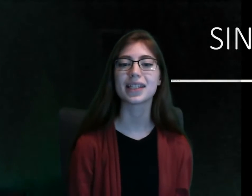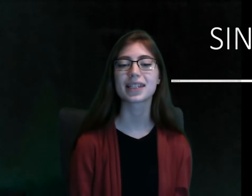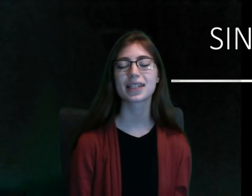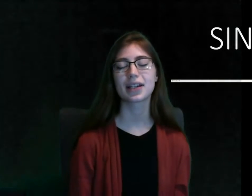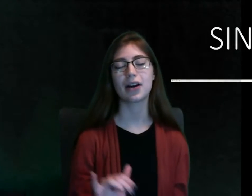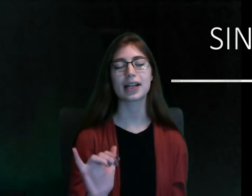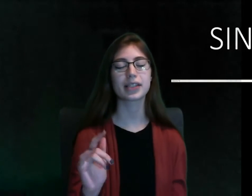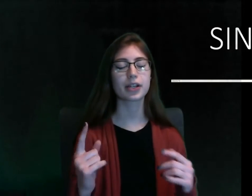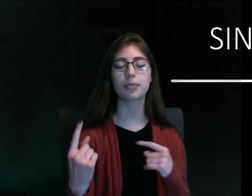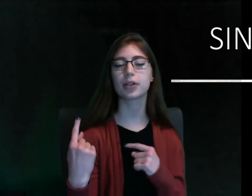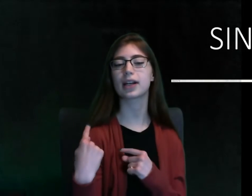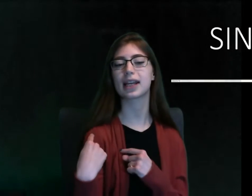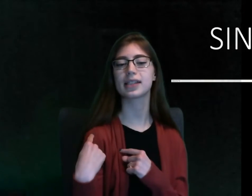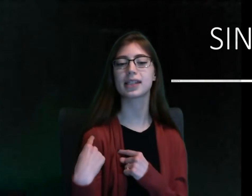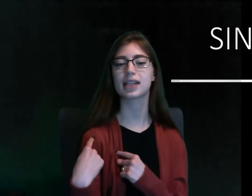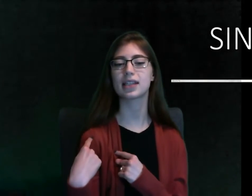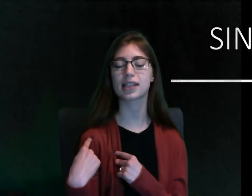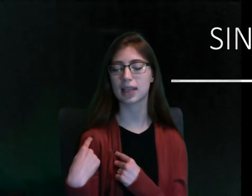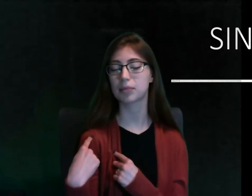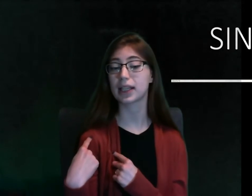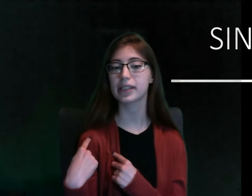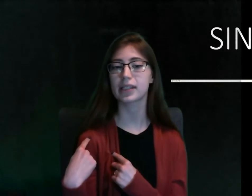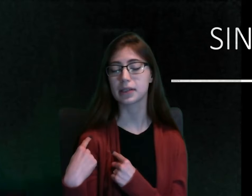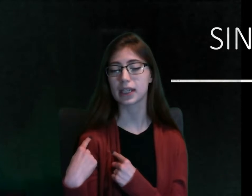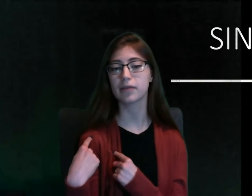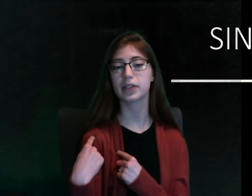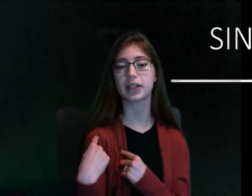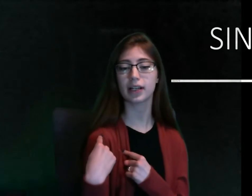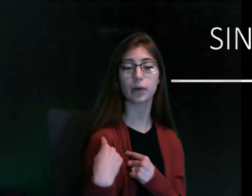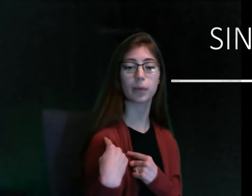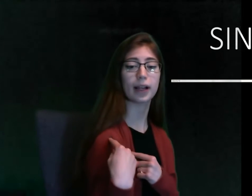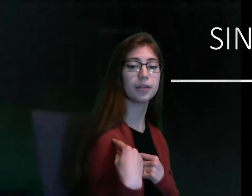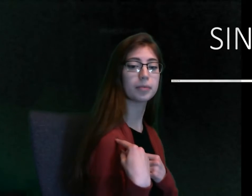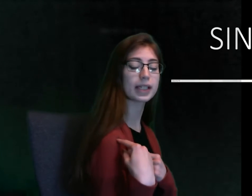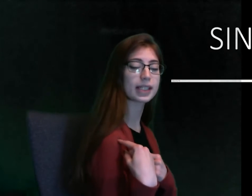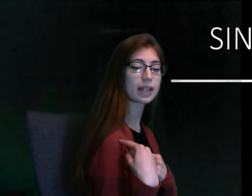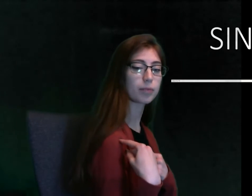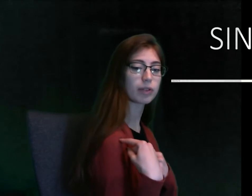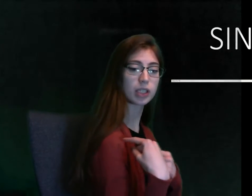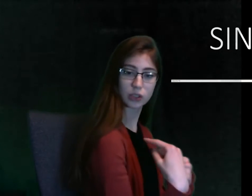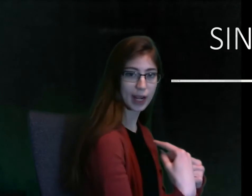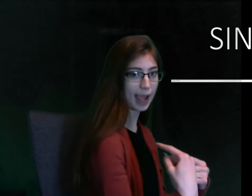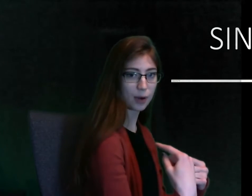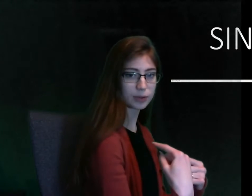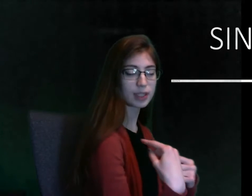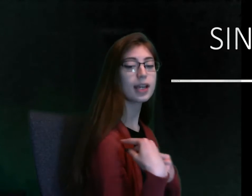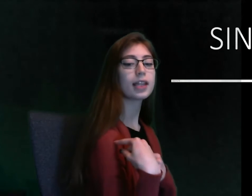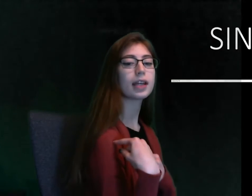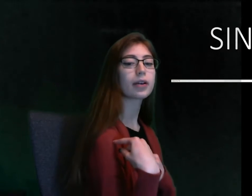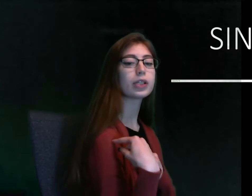Since. All right, so you're going to put your hands in the same place as you did for during or while, but instead of moving straight out, they are going to